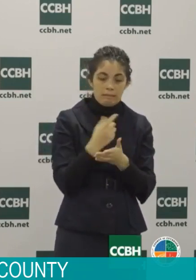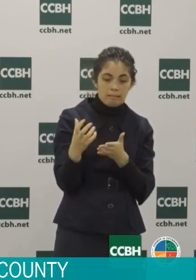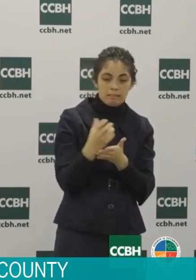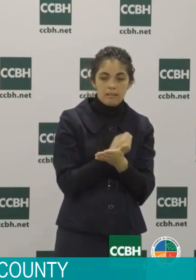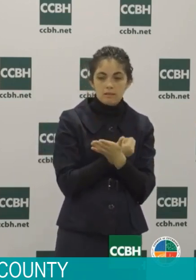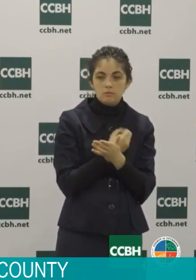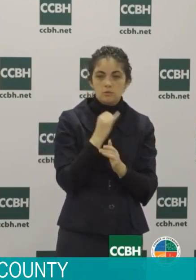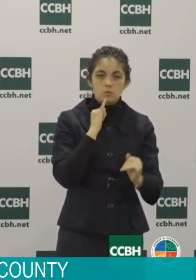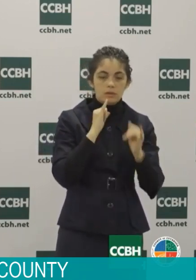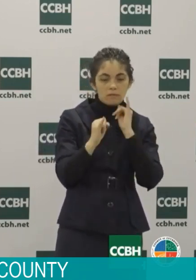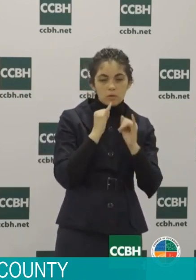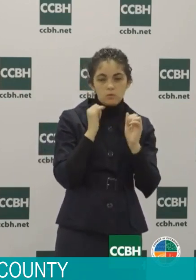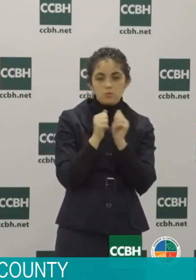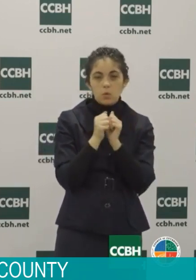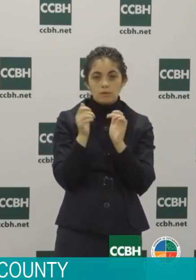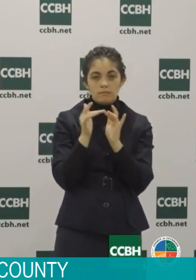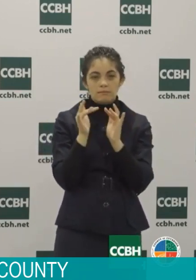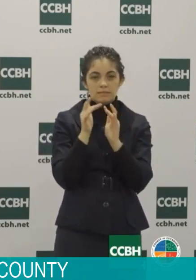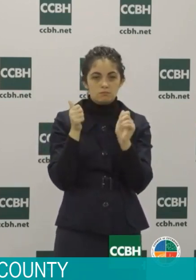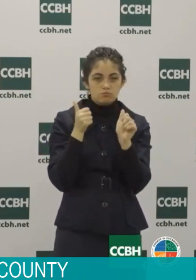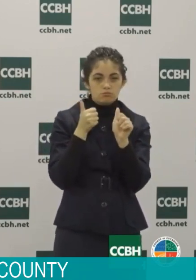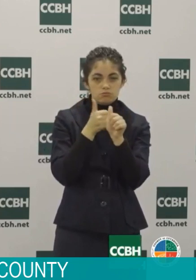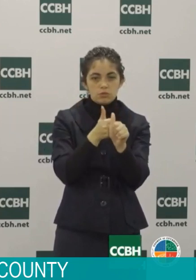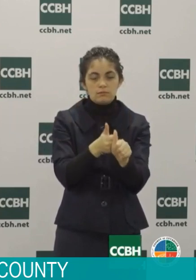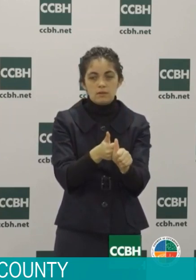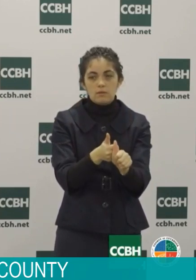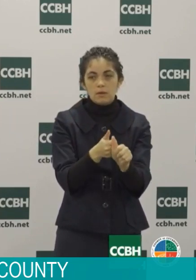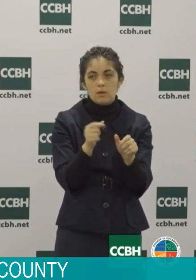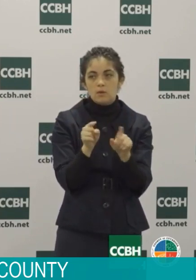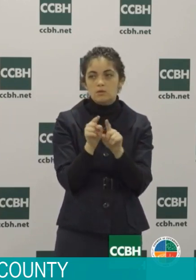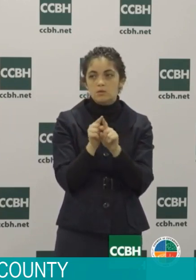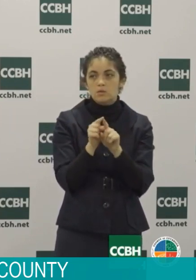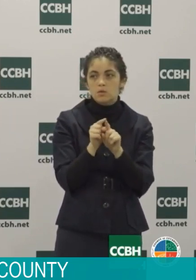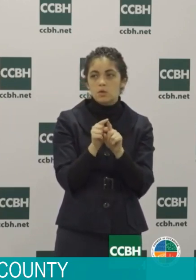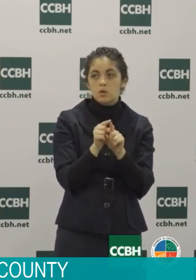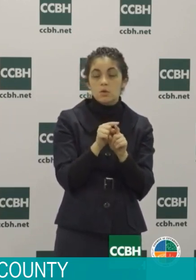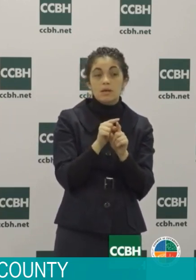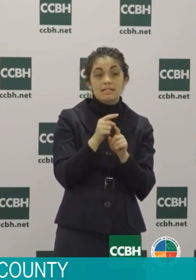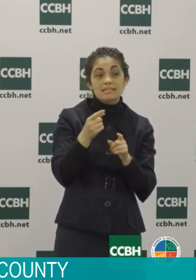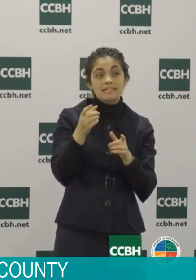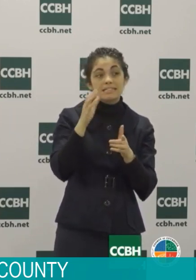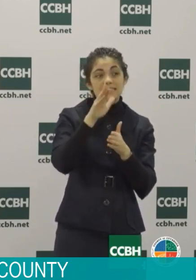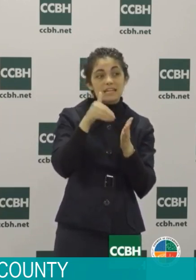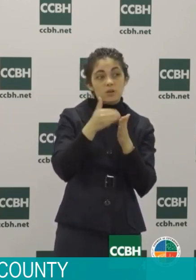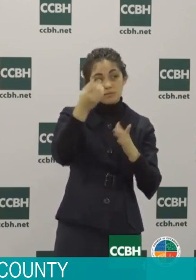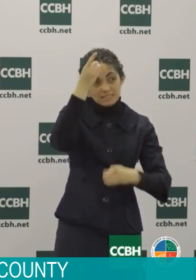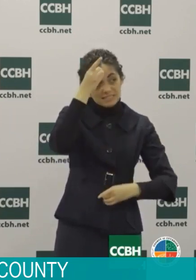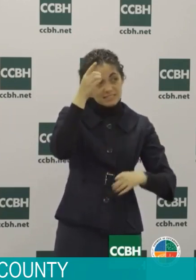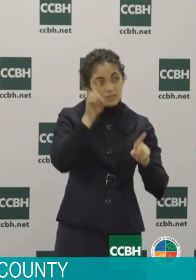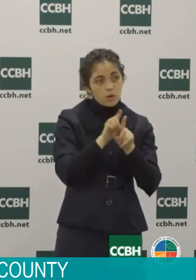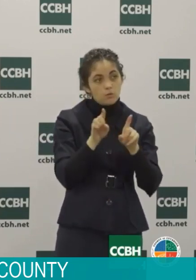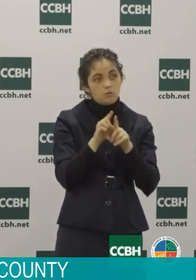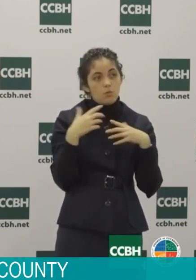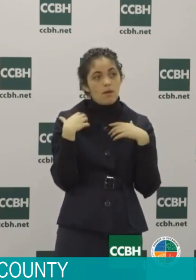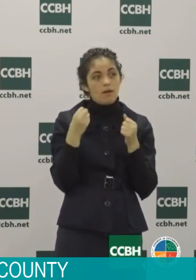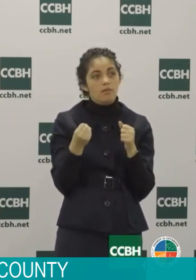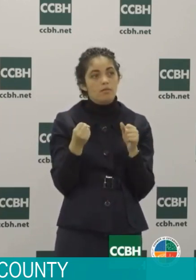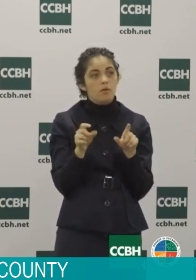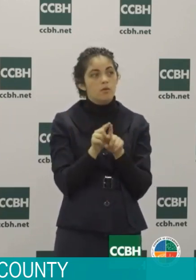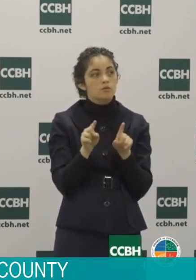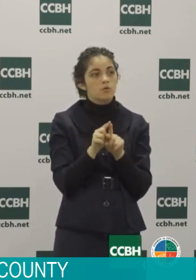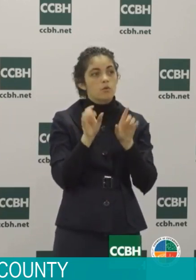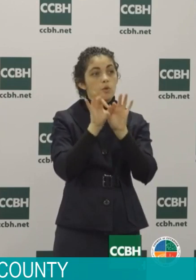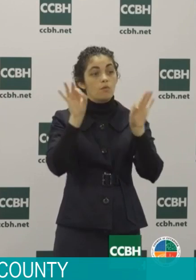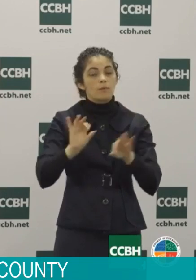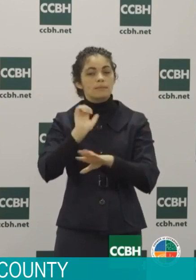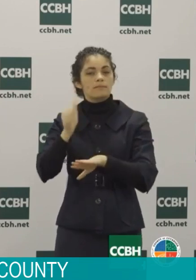do case interviews are included in a form from the Centers for Disease Control as well as the Ohio Department of Health, and we've made all of those forms available